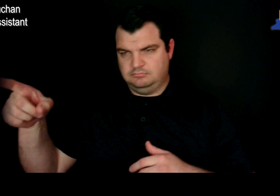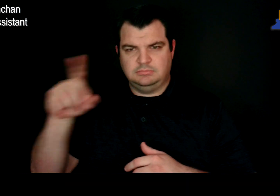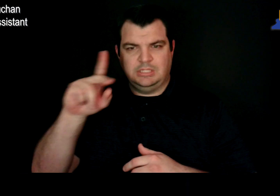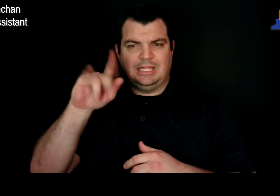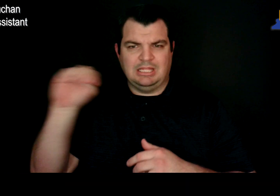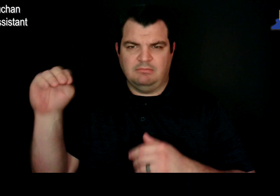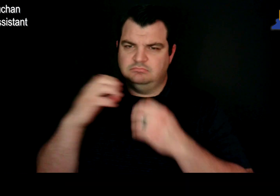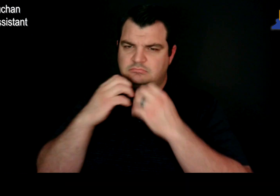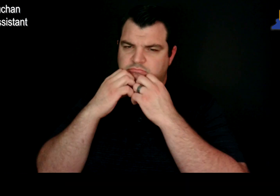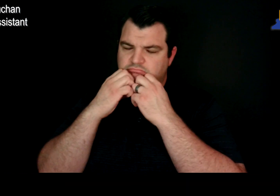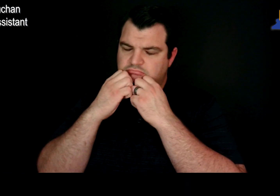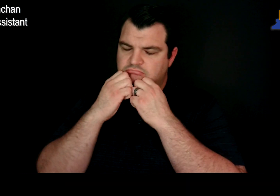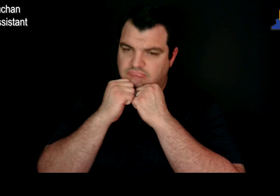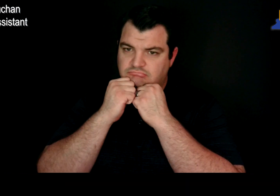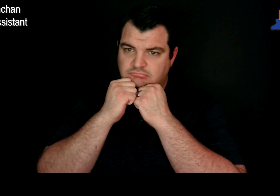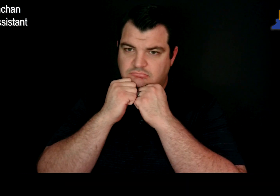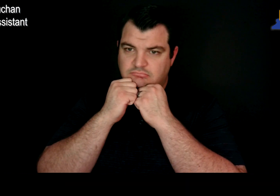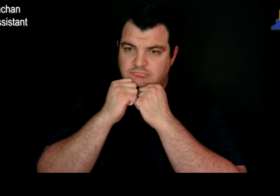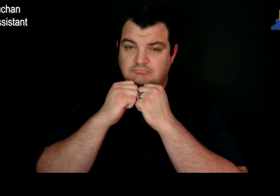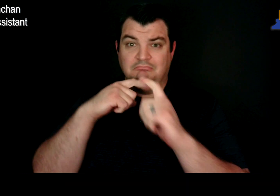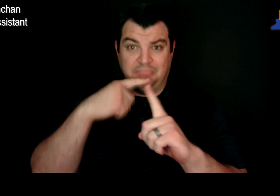smile.